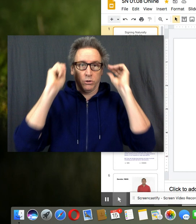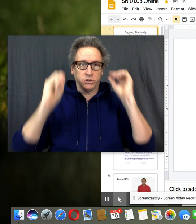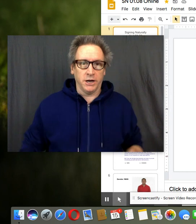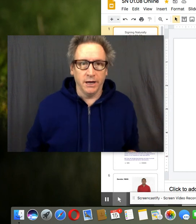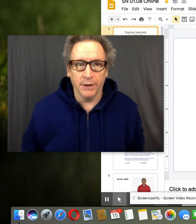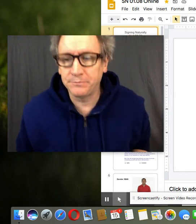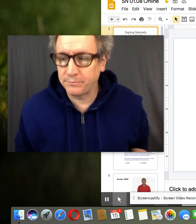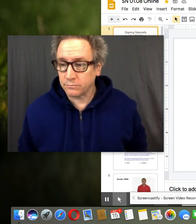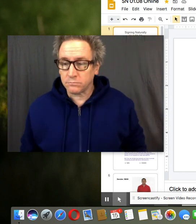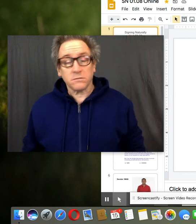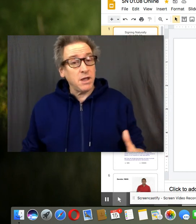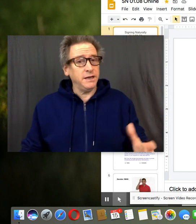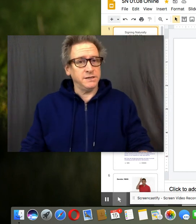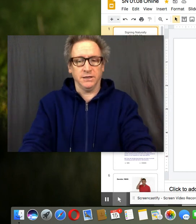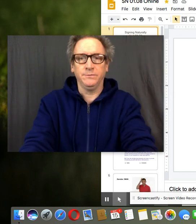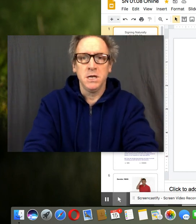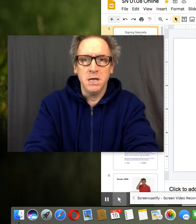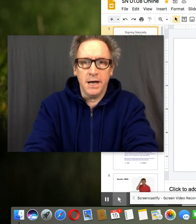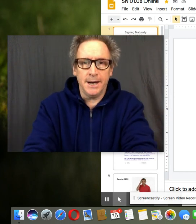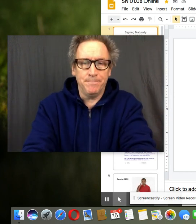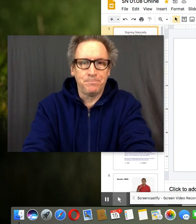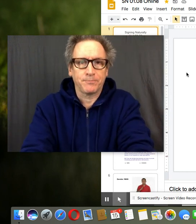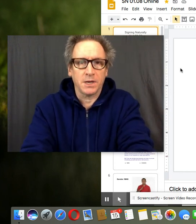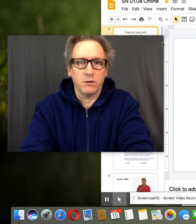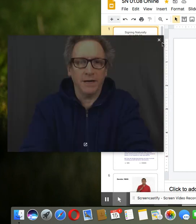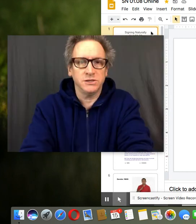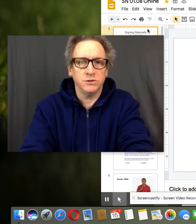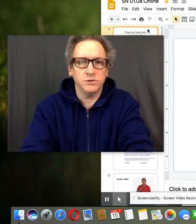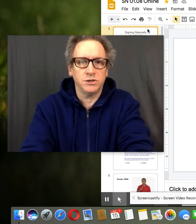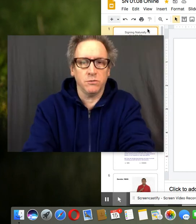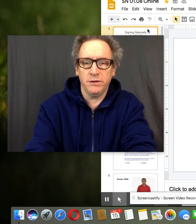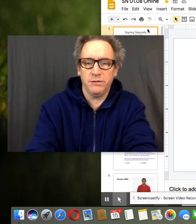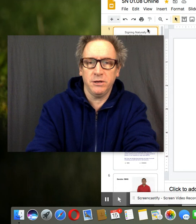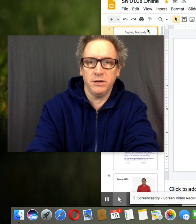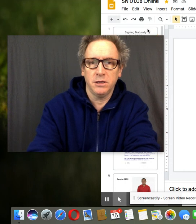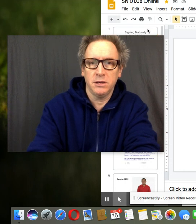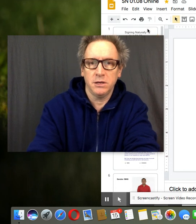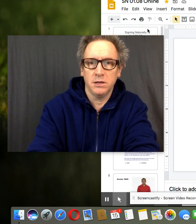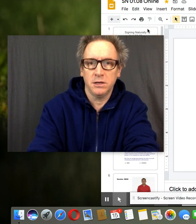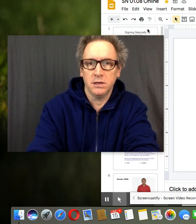who we're talking about. Handy skill. Right, so to start with,